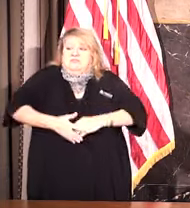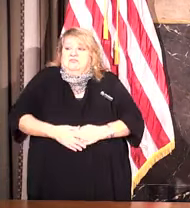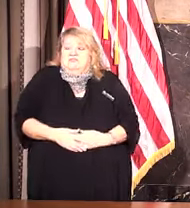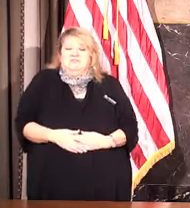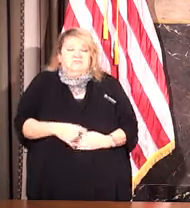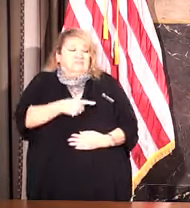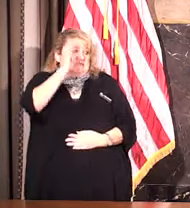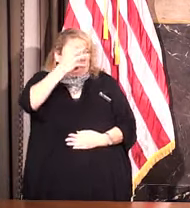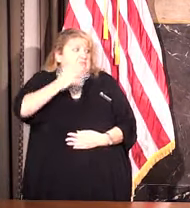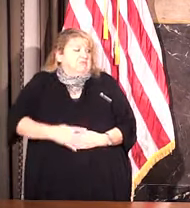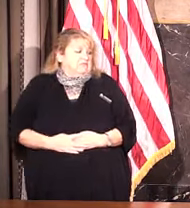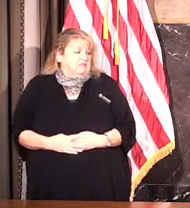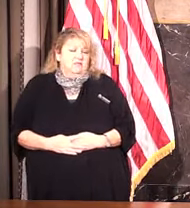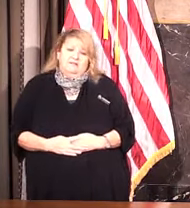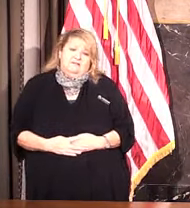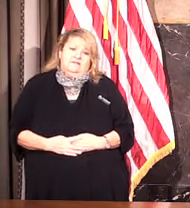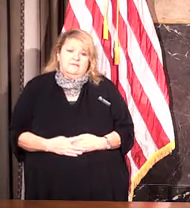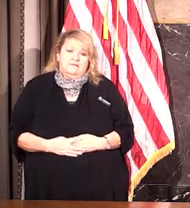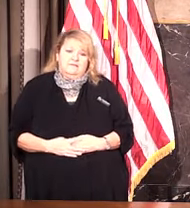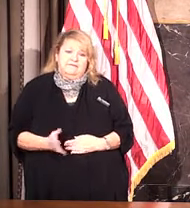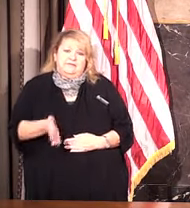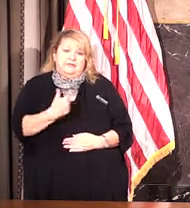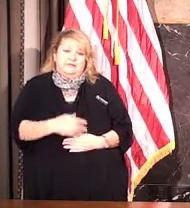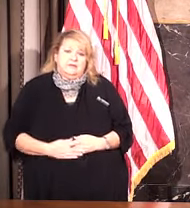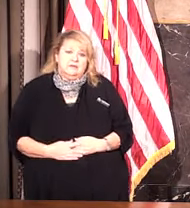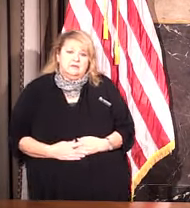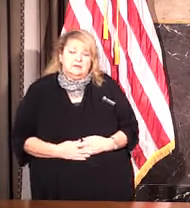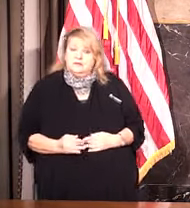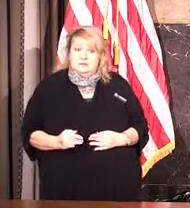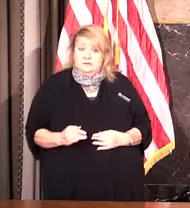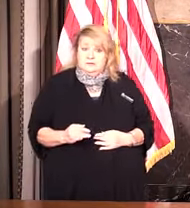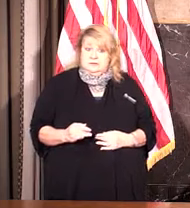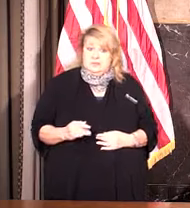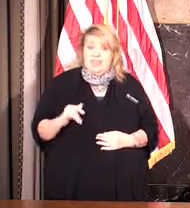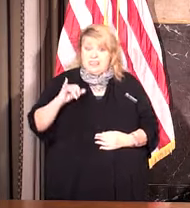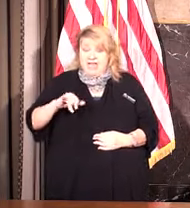coping mechanism. It's psychological. 2 things about that.